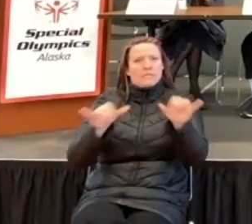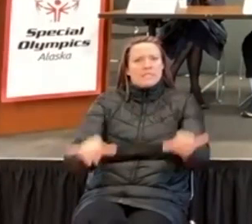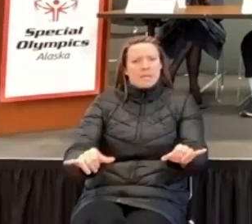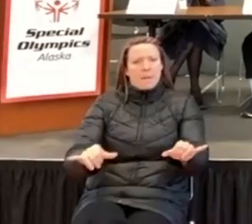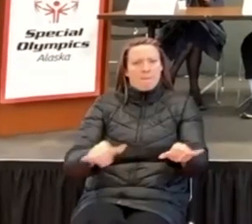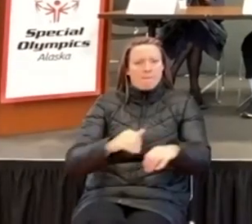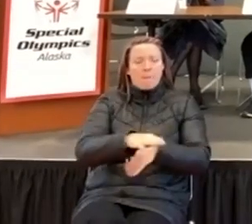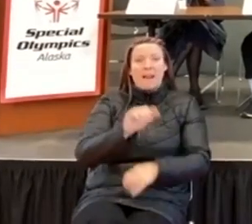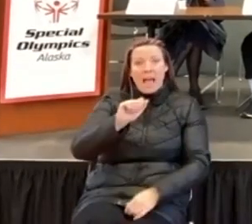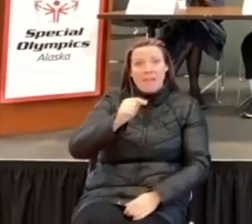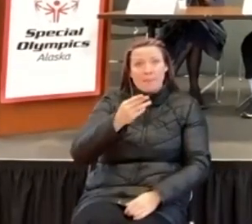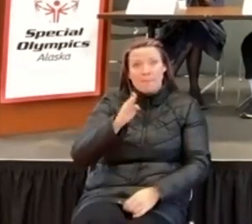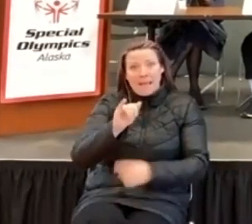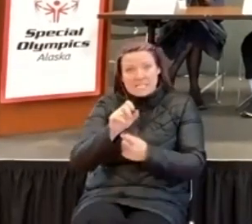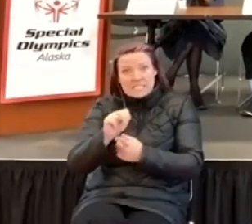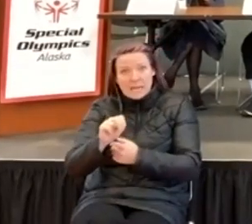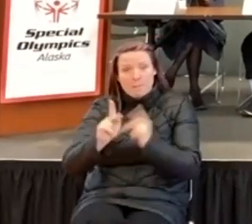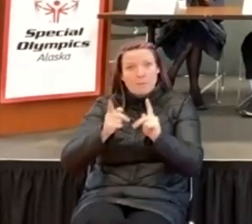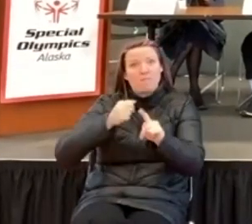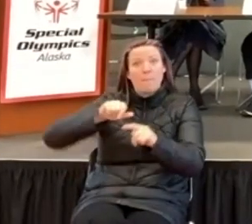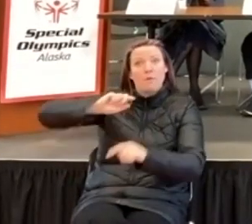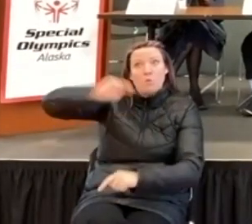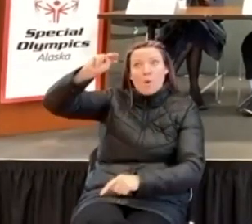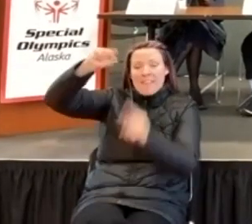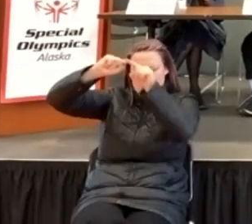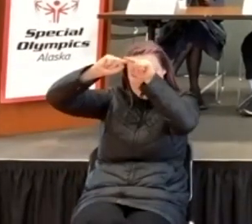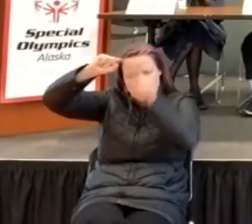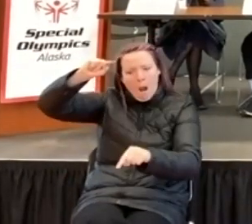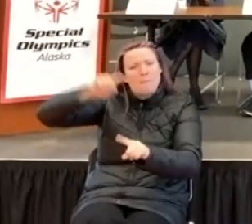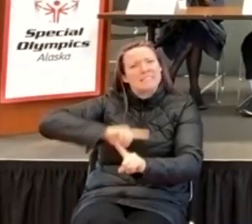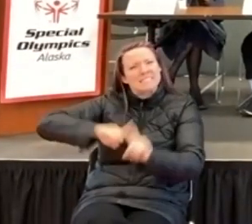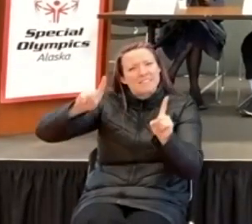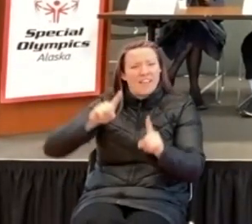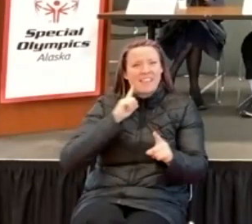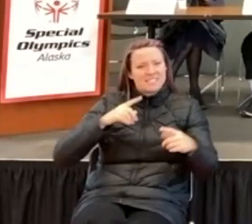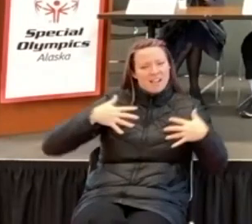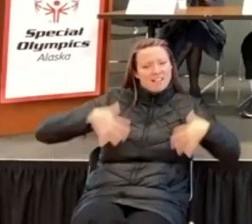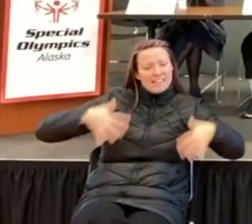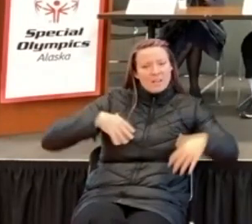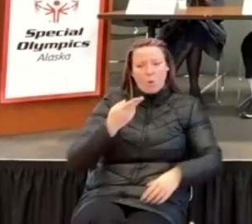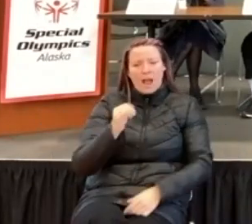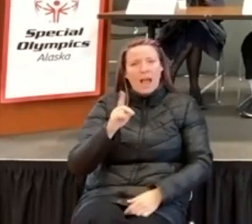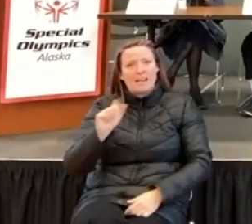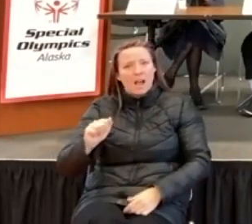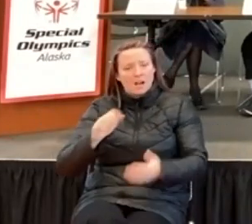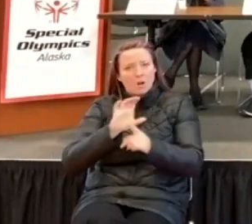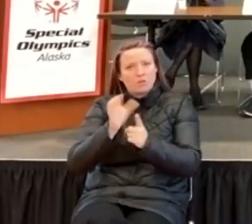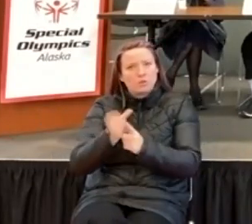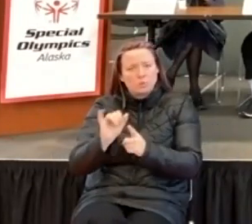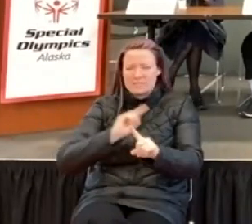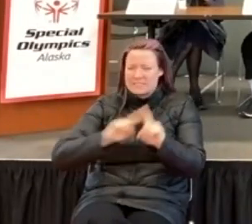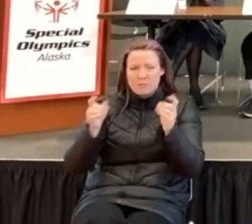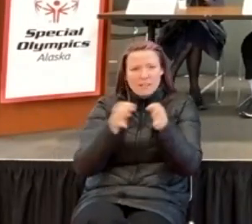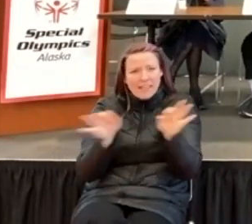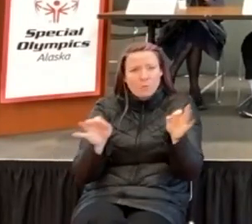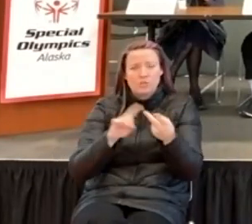were Athabascans that were being sent out of their culture. They were being sent to the Haida Tlingit culture, different language, different